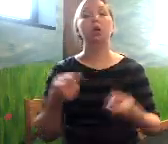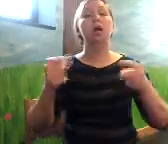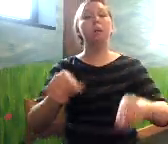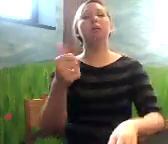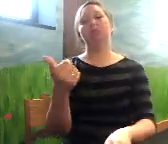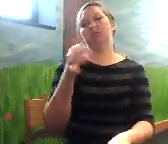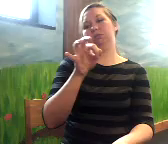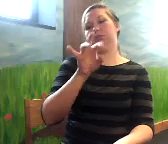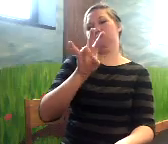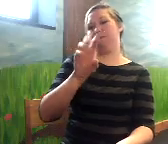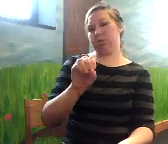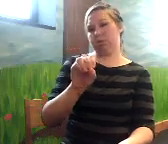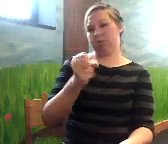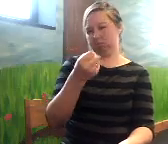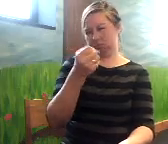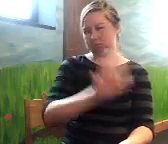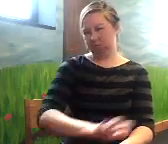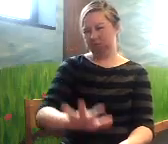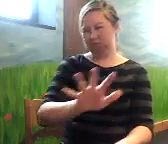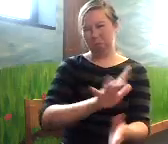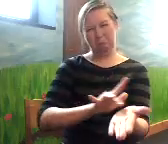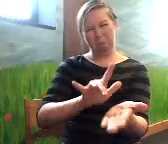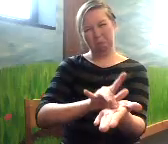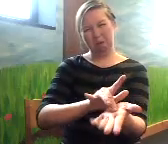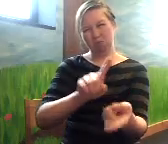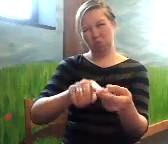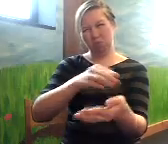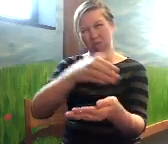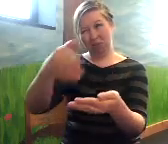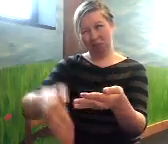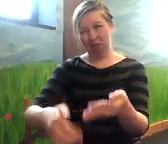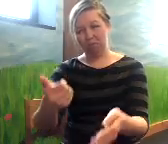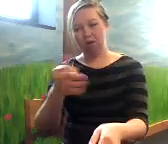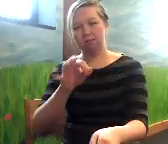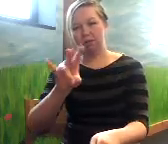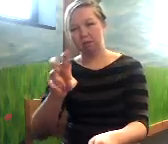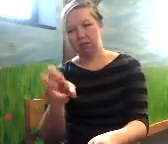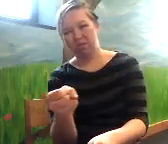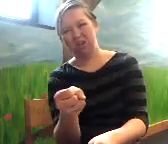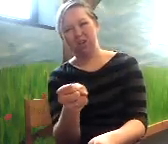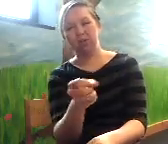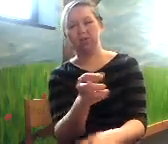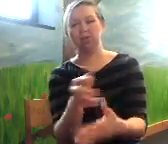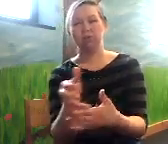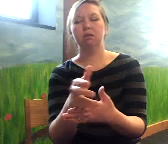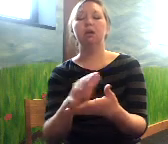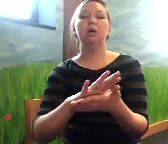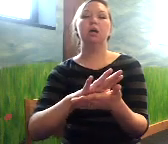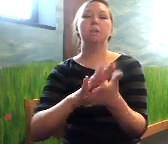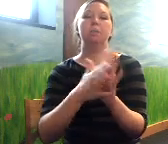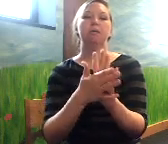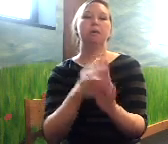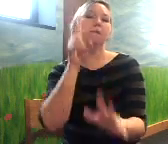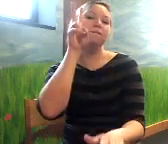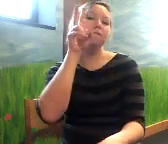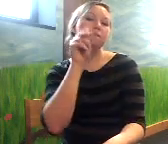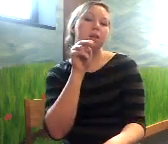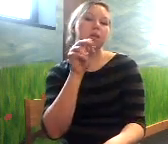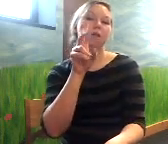midway through the 1970s to the end of the decade, become what I call the Vietnam Syndrome phase. So that's phase